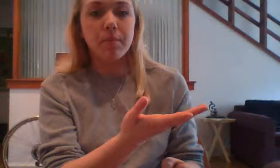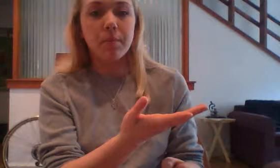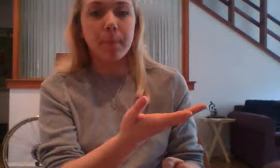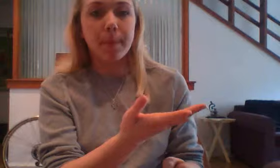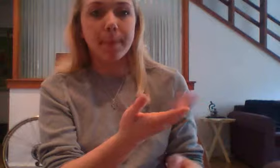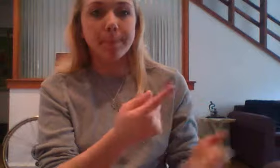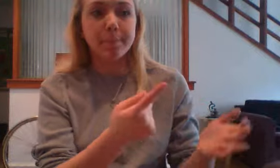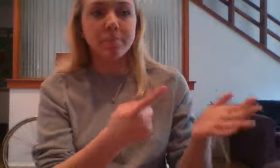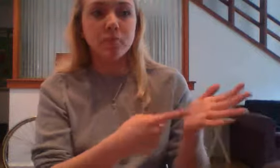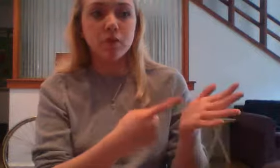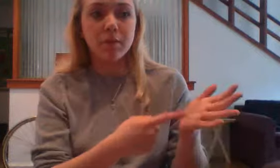had to Google find that.